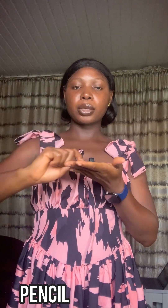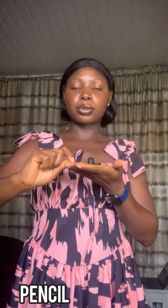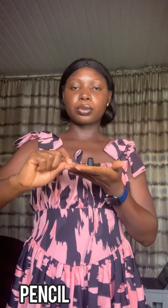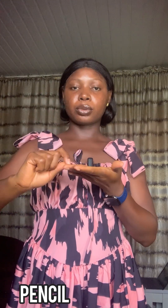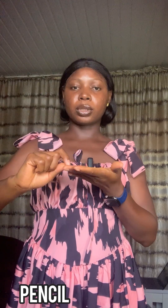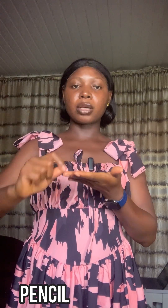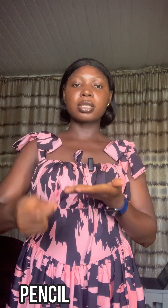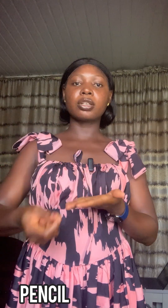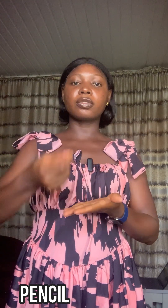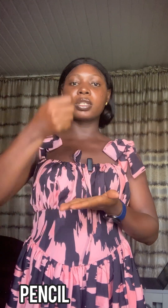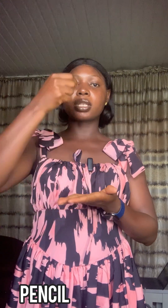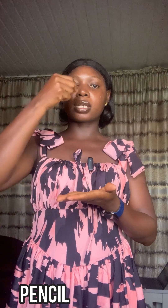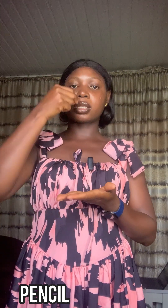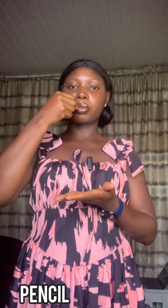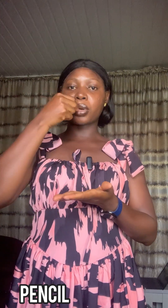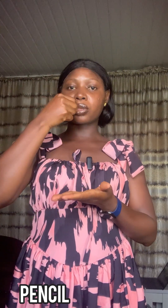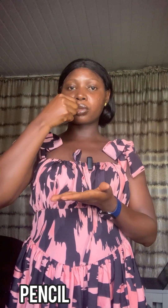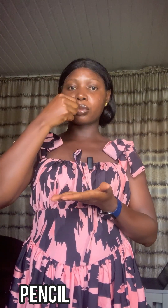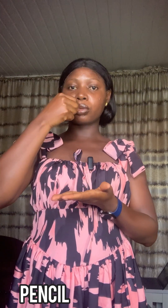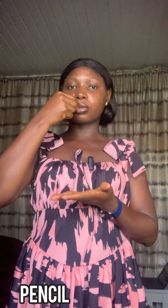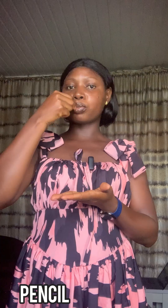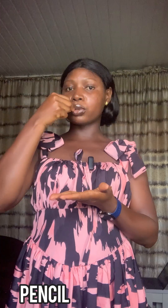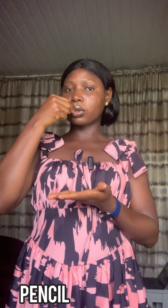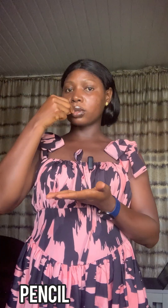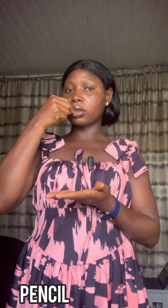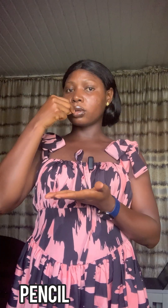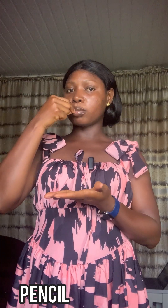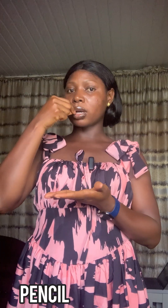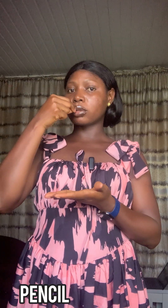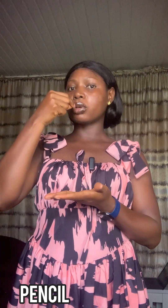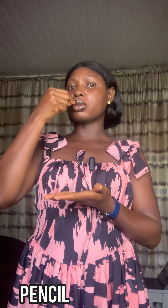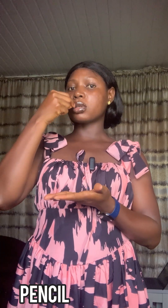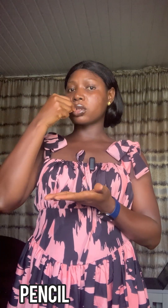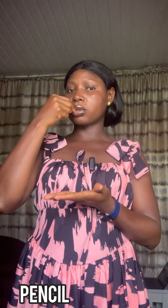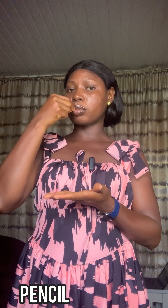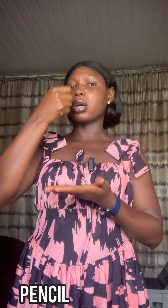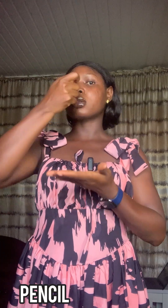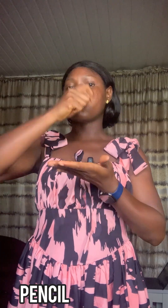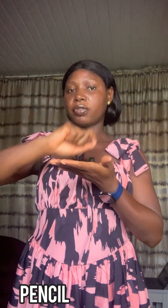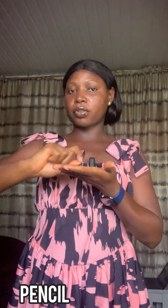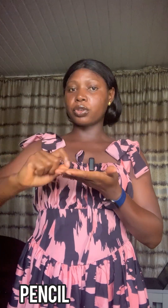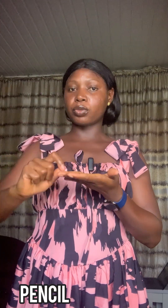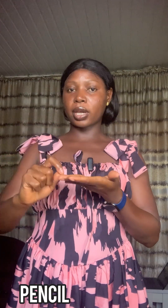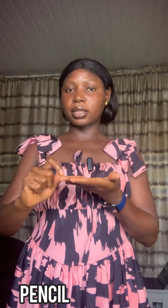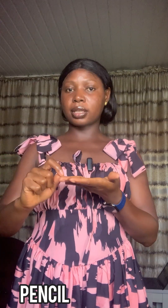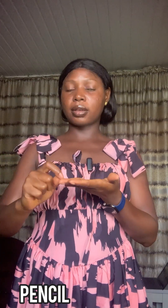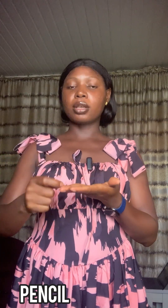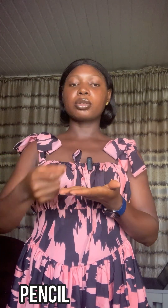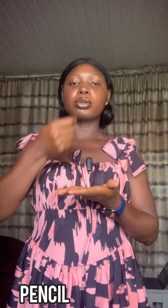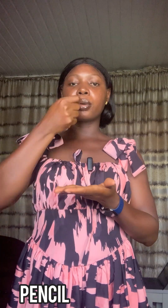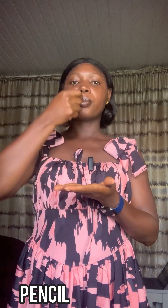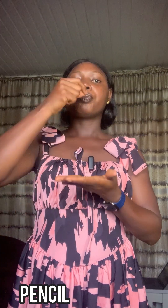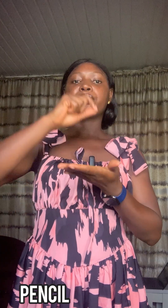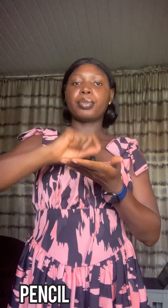pencil. Now think of this as the pencil you put in your mouth or you touch your mouth before you write. So